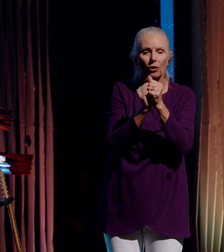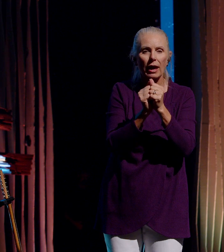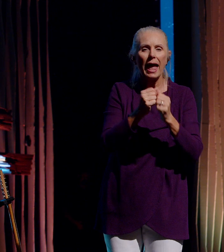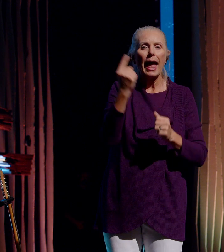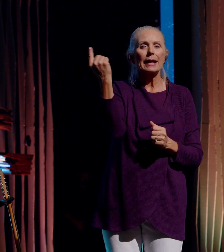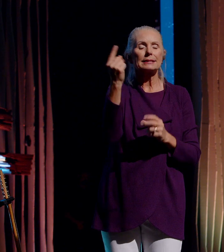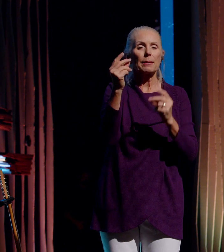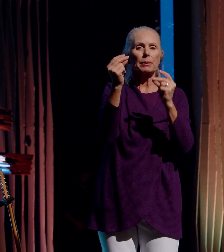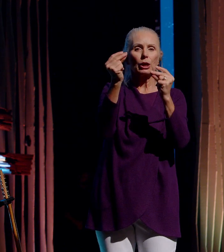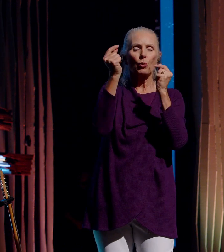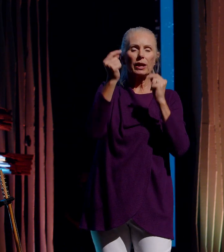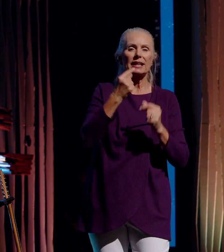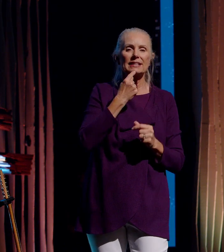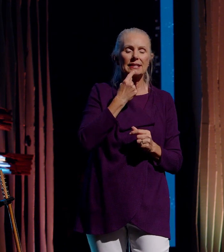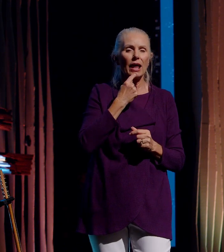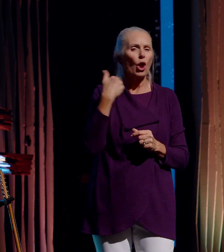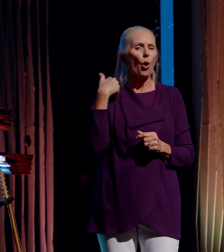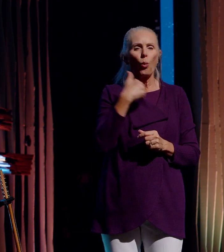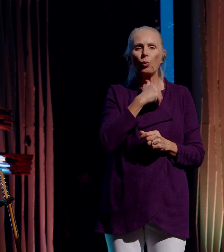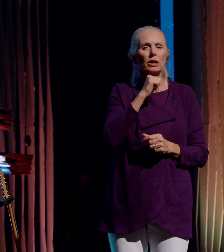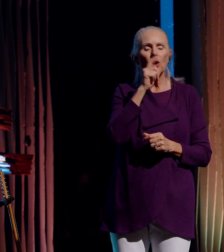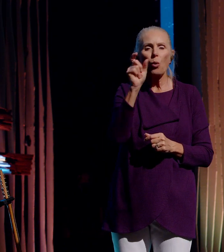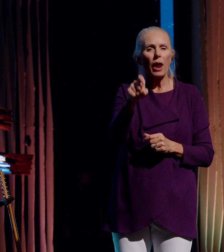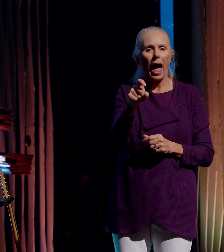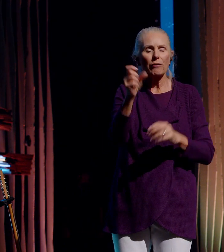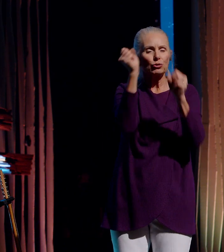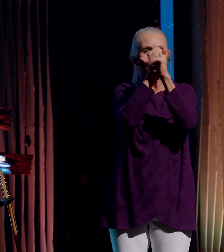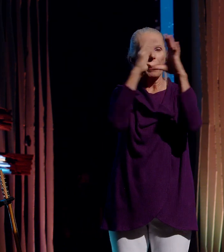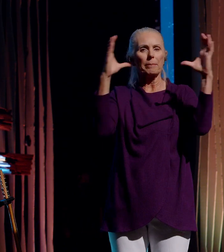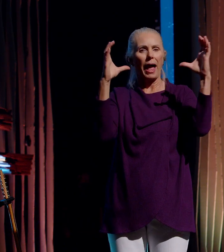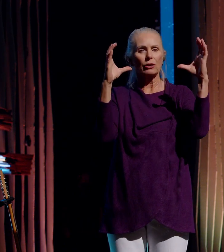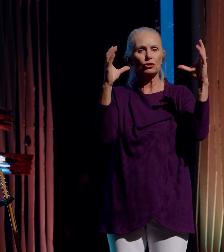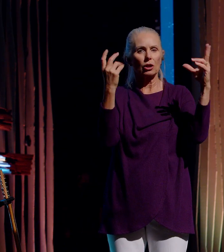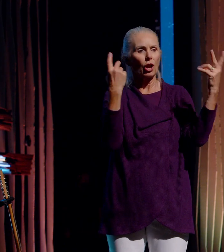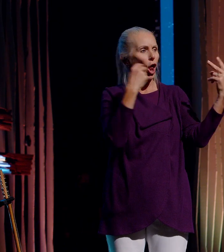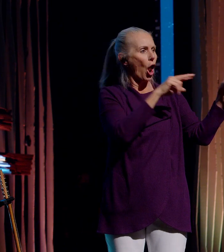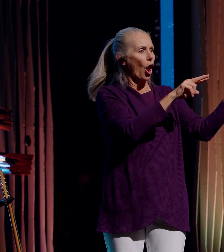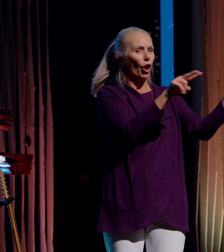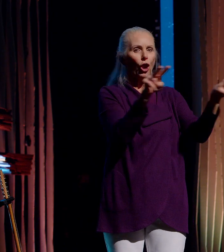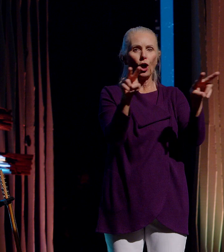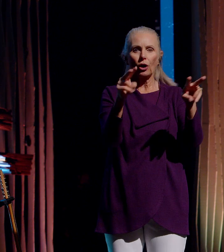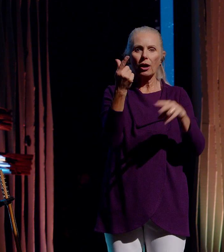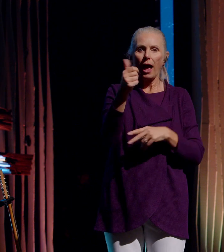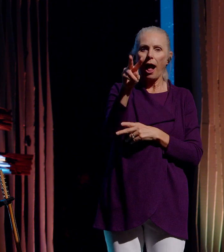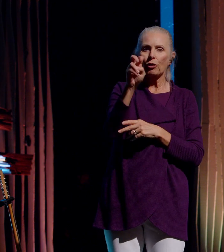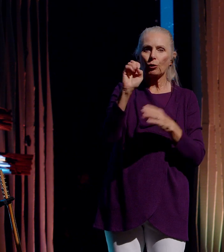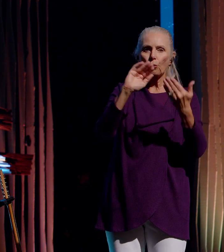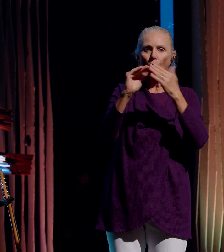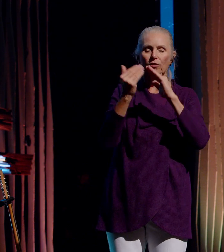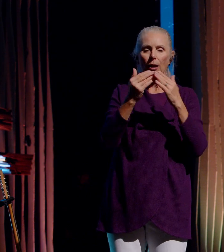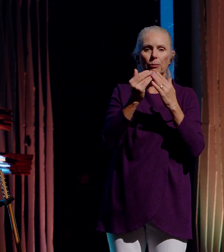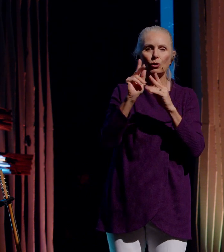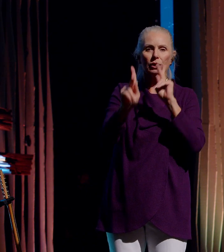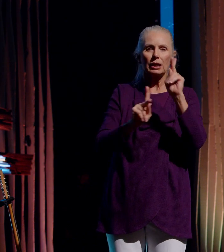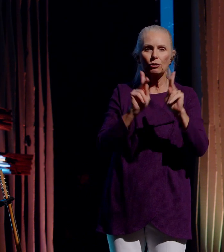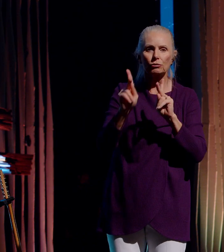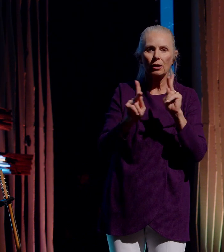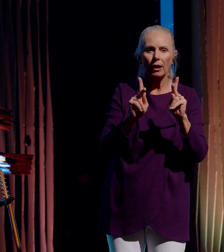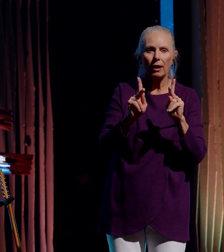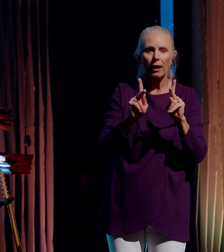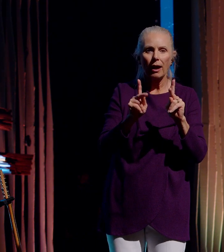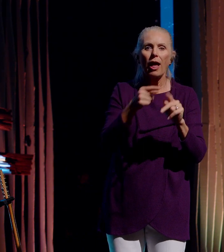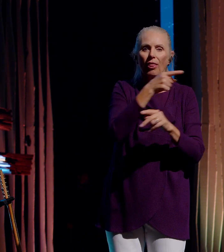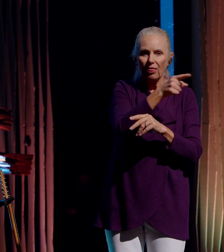quickly pointed out, they said, David, we don't really have to imagine that. We just look at our own church. We look at the Grove Community Church, a group of imperfect believers who really